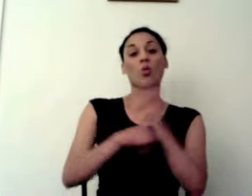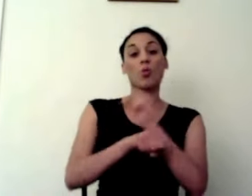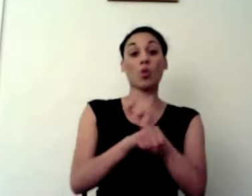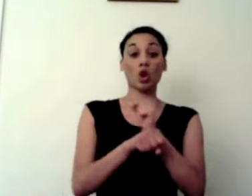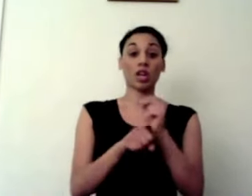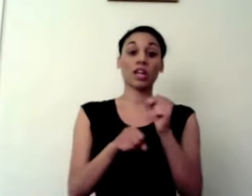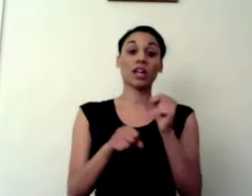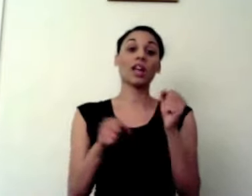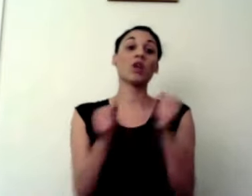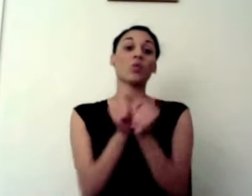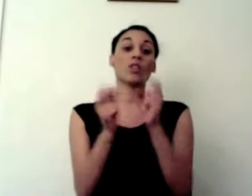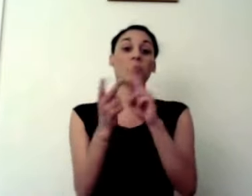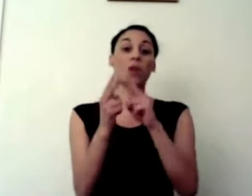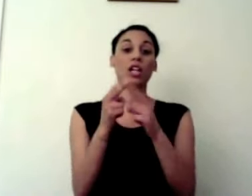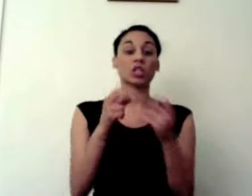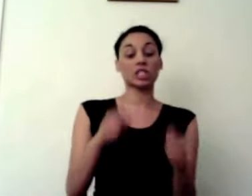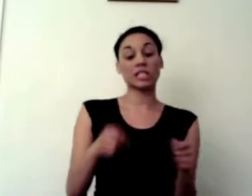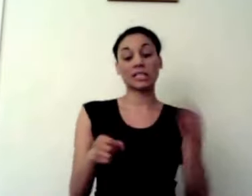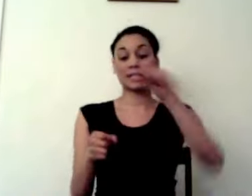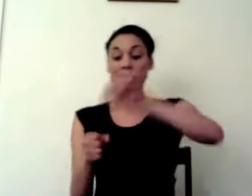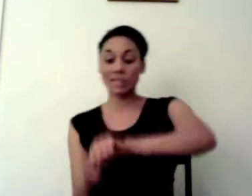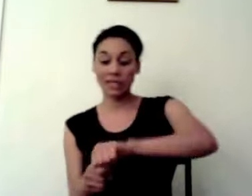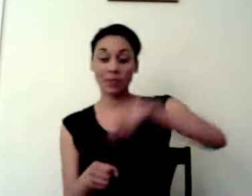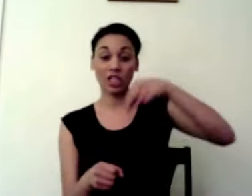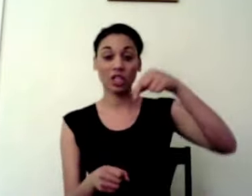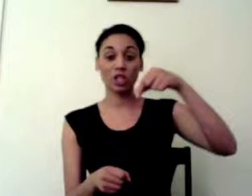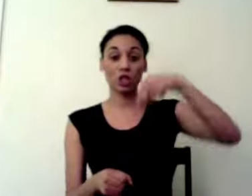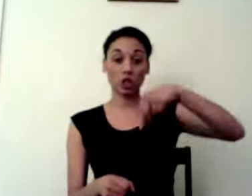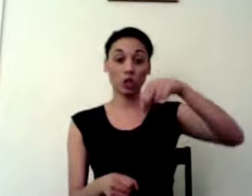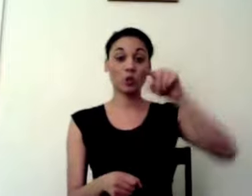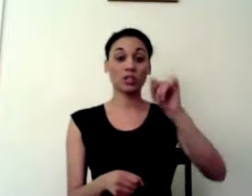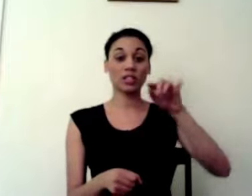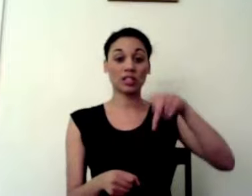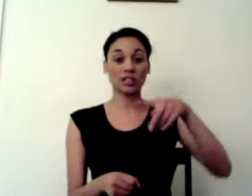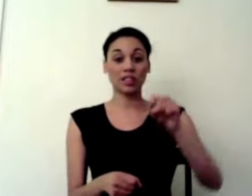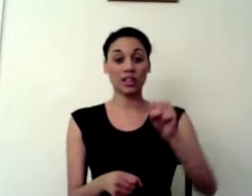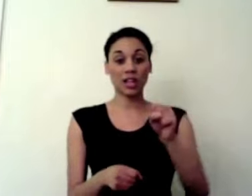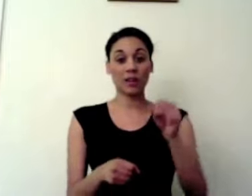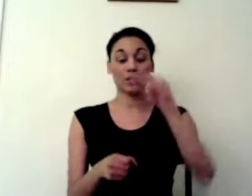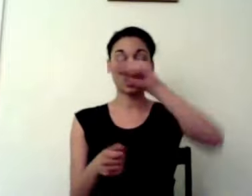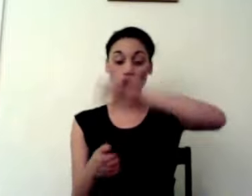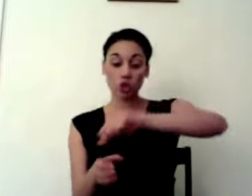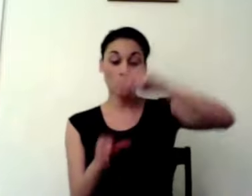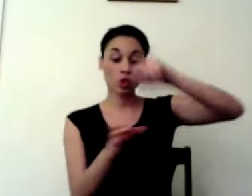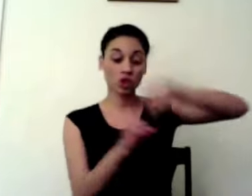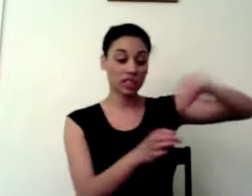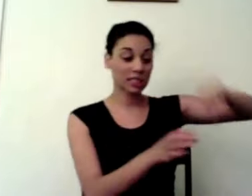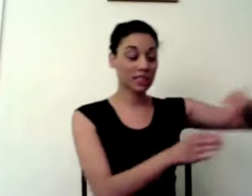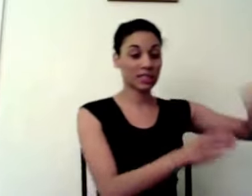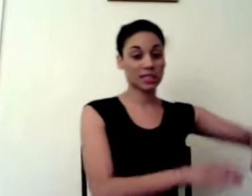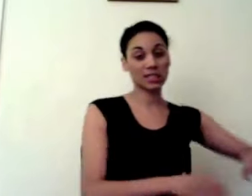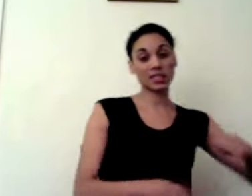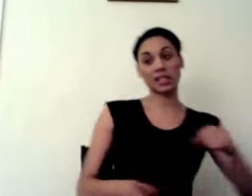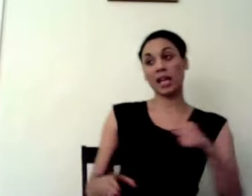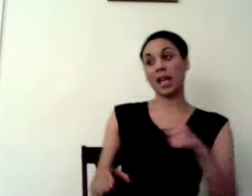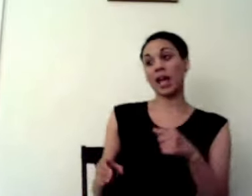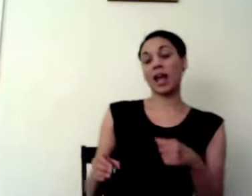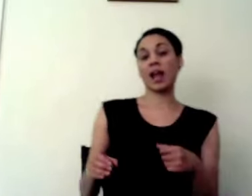into the solutions and then putting them on the different areas of our tongue. Notice that you can taste it all over your tongue, but notice where you can taste